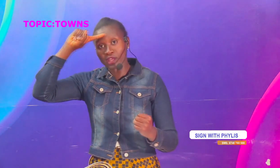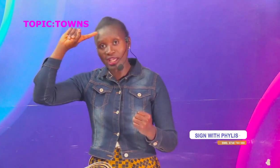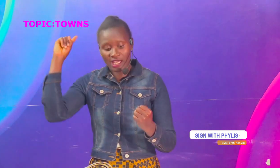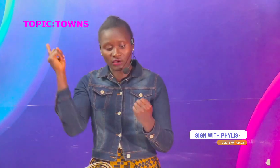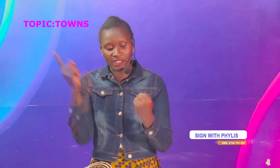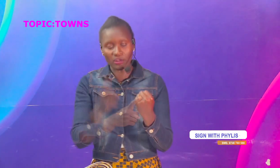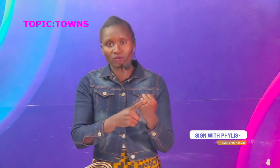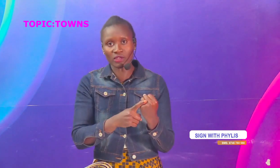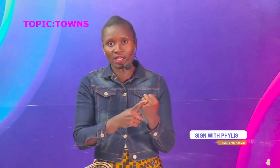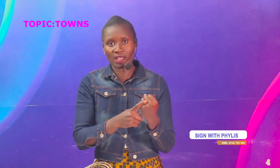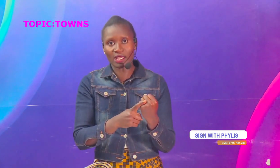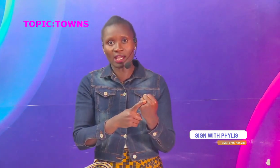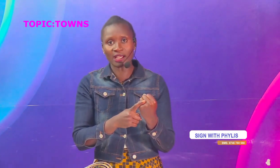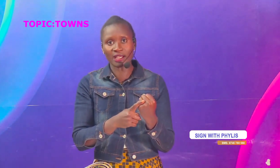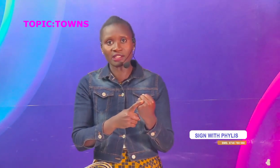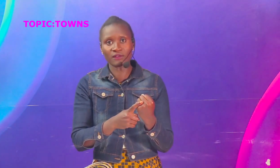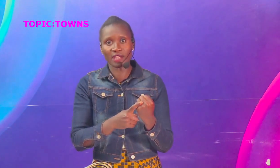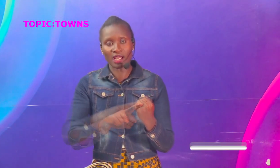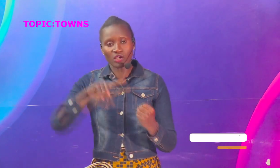you're tapping to the clenched finger. So